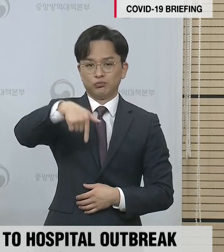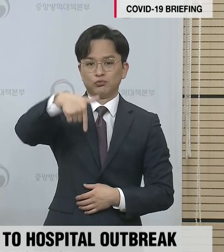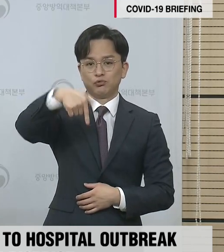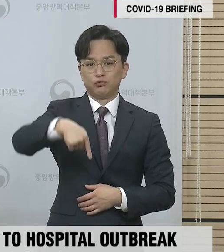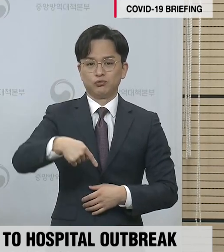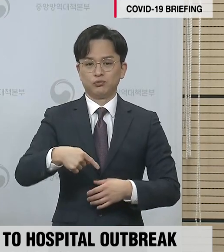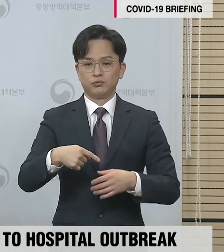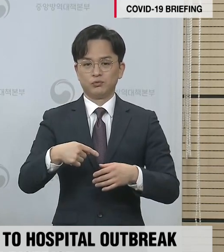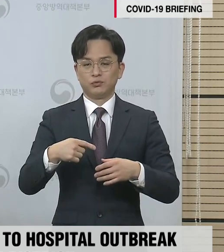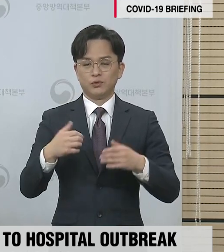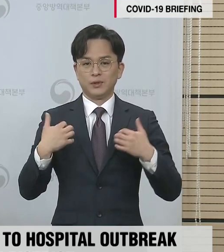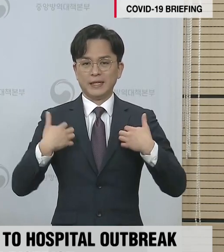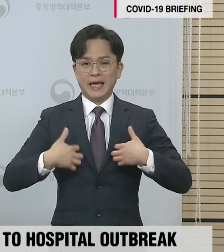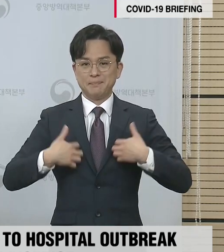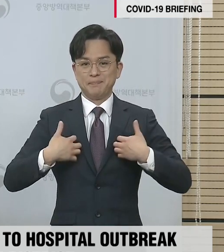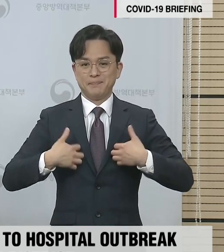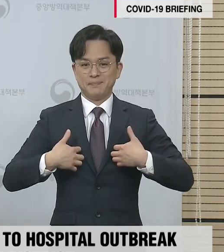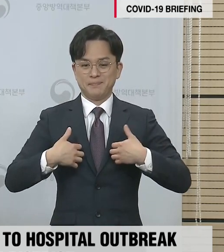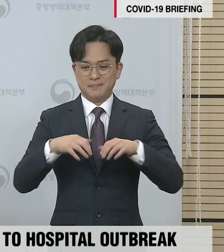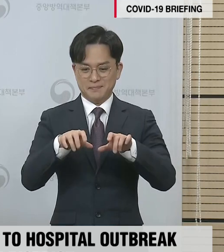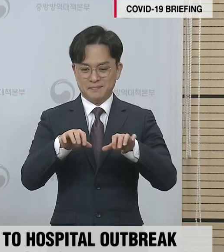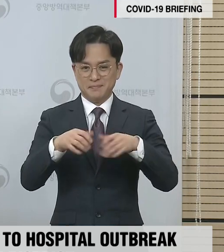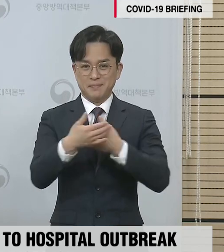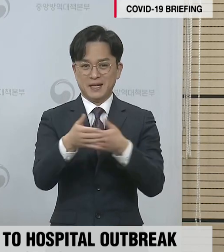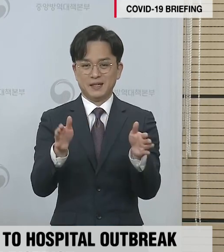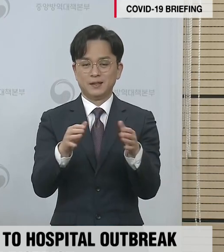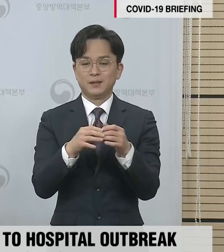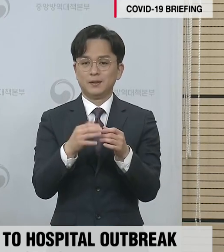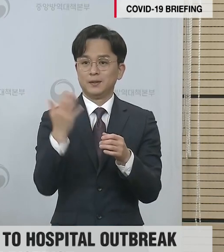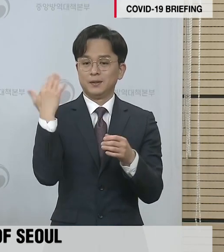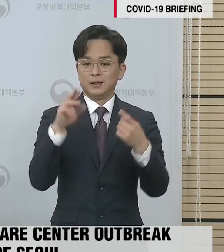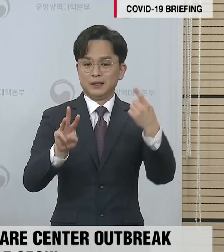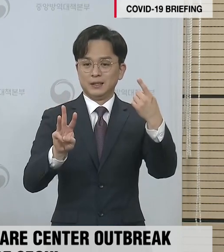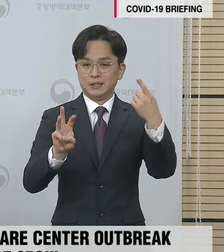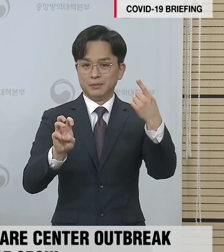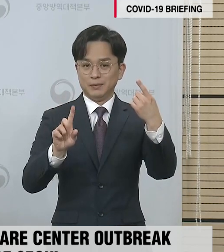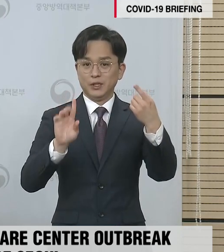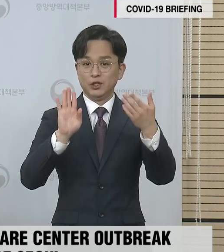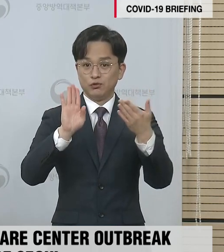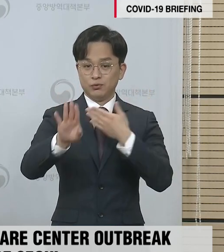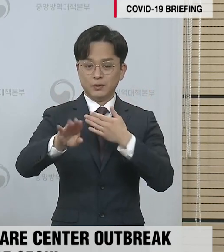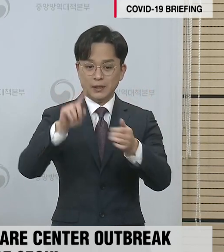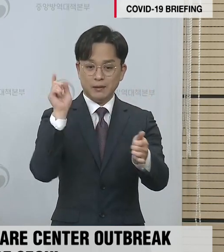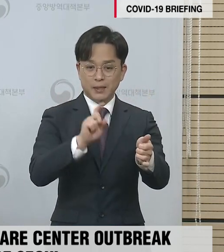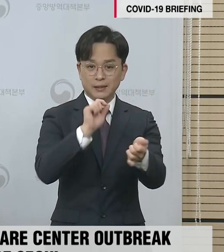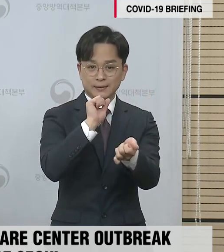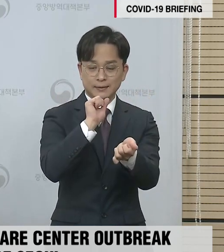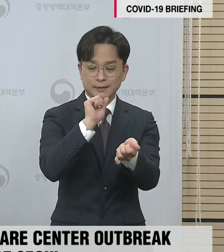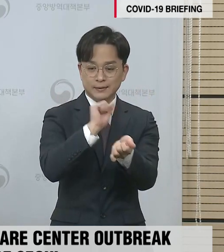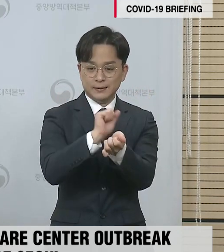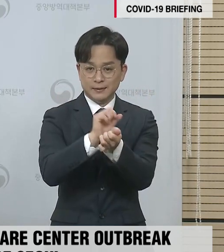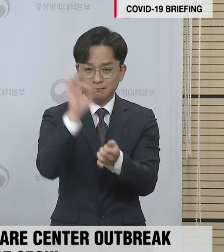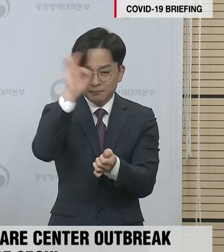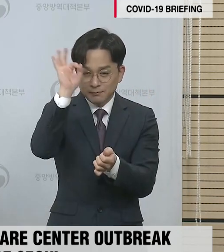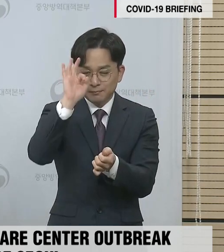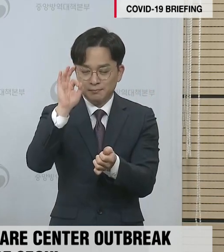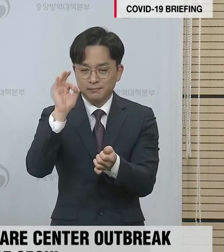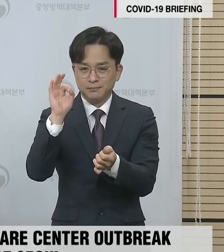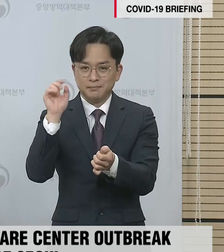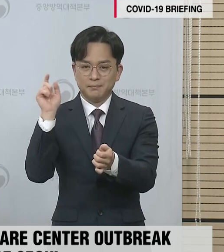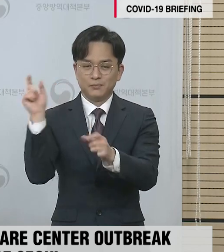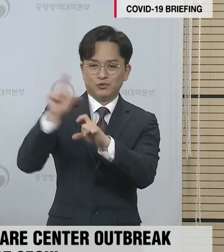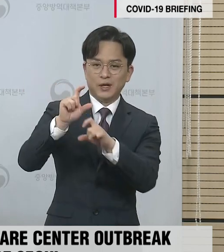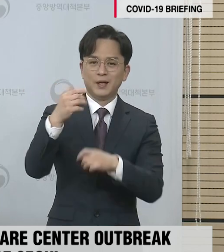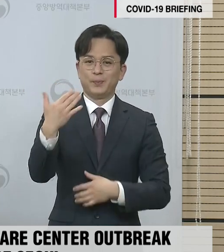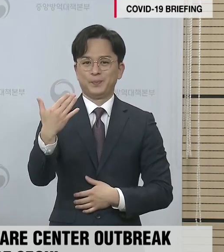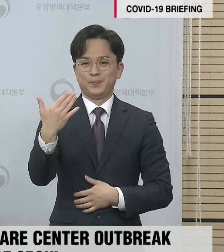City, in relation to an adult game room number 1 in Bukgu District, after the 31st of January, we identified 9